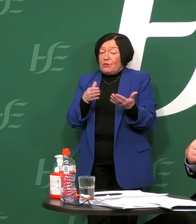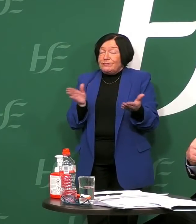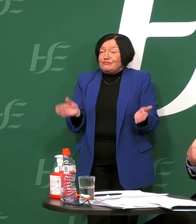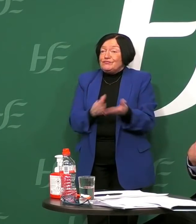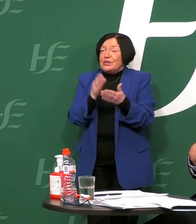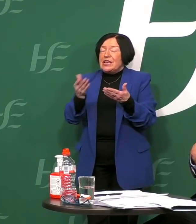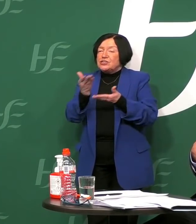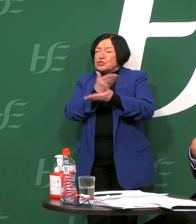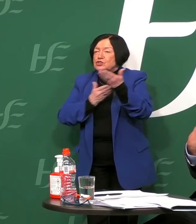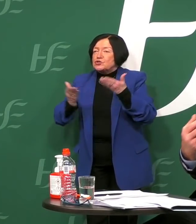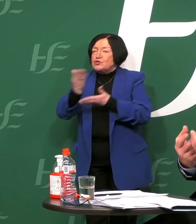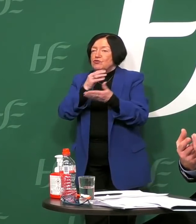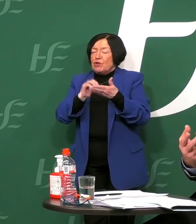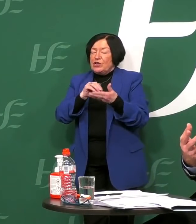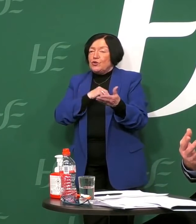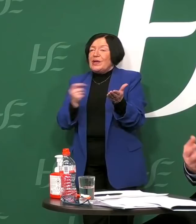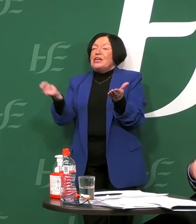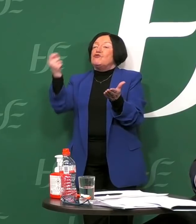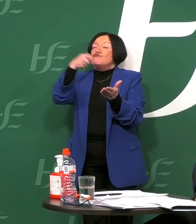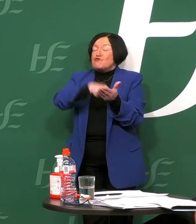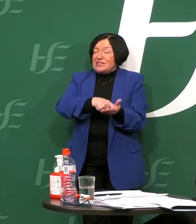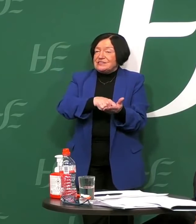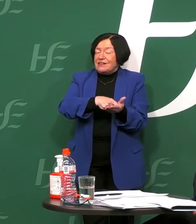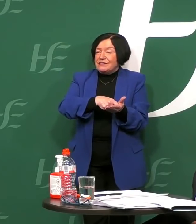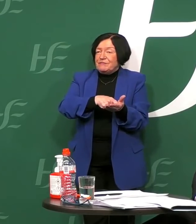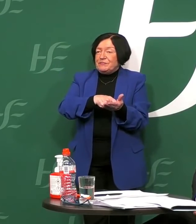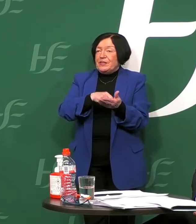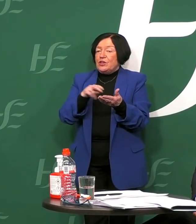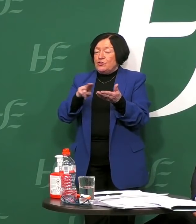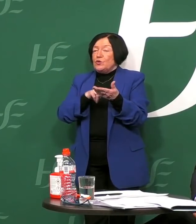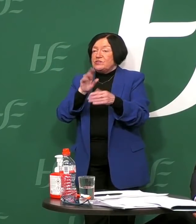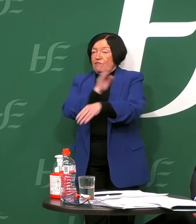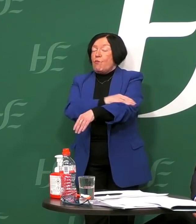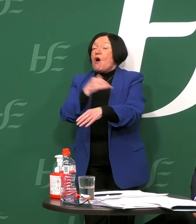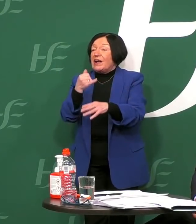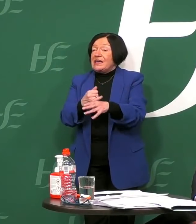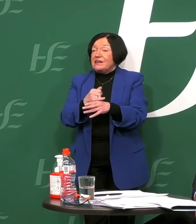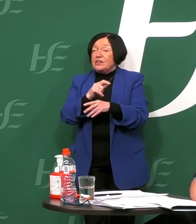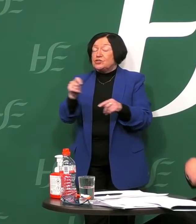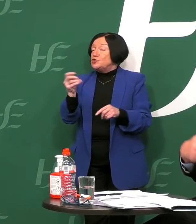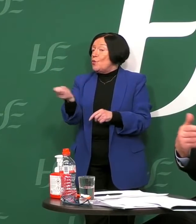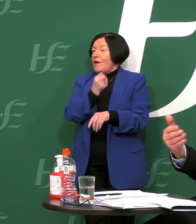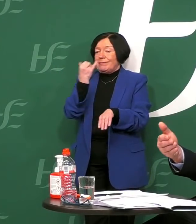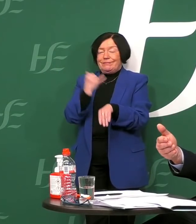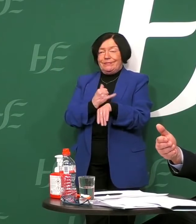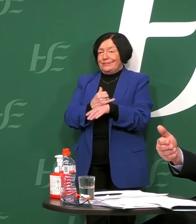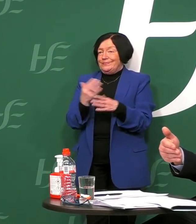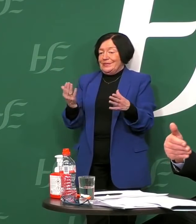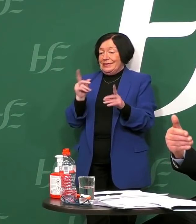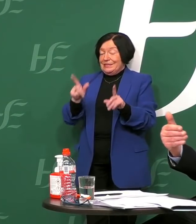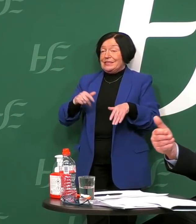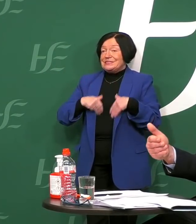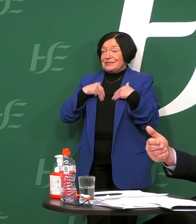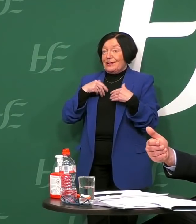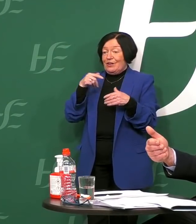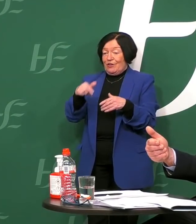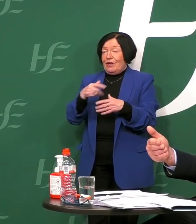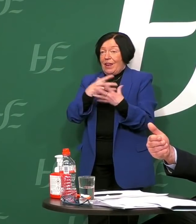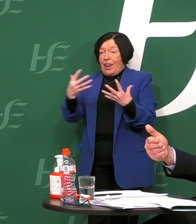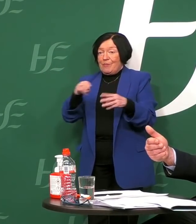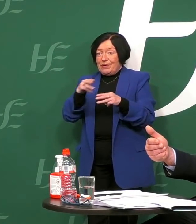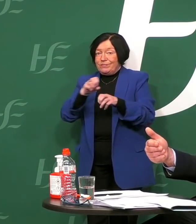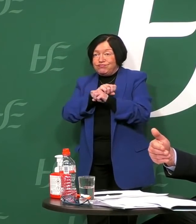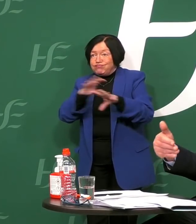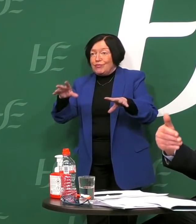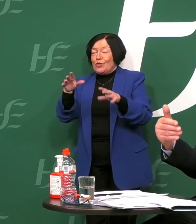moment is a discussion in terms of trying to increase that, and hence the use of walk-ins. So it's too early to say, like we've seen this morning, really good uptake around the country